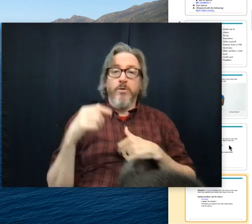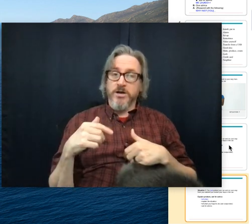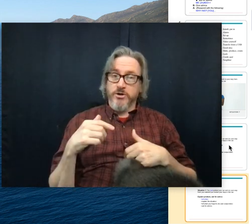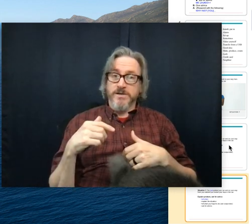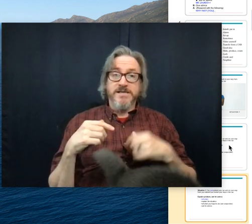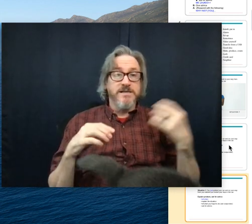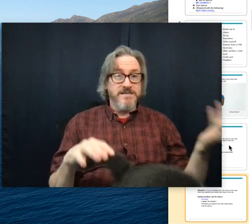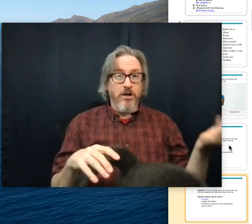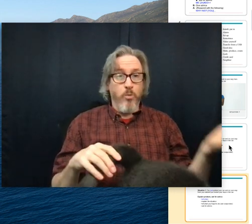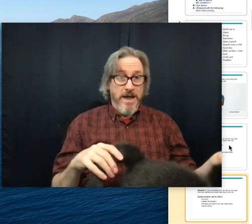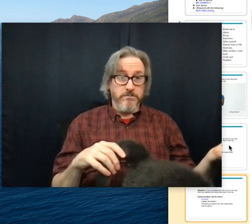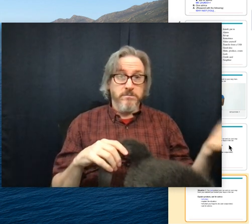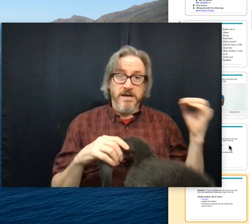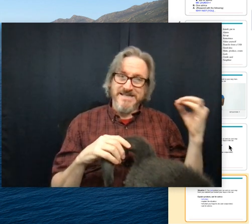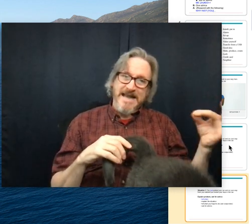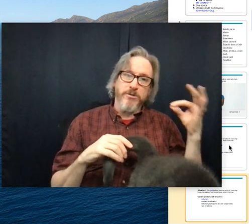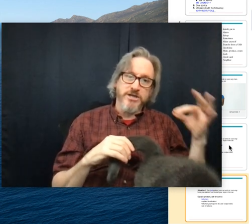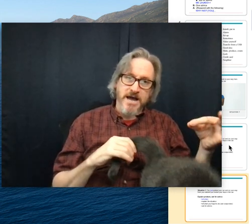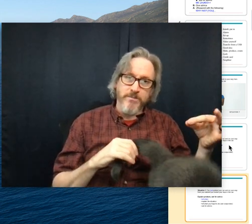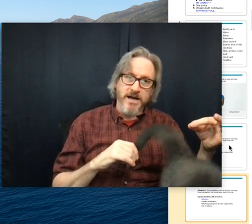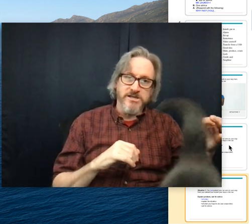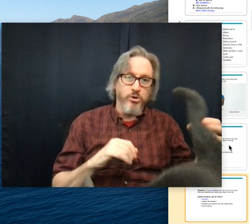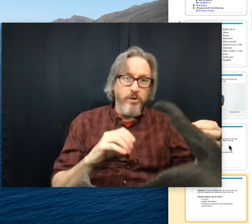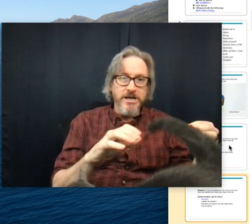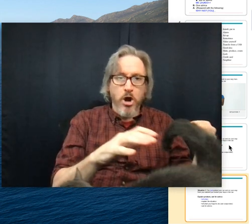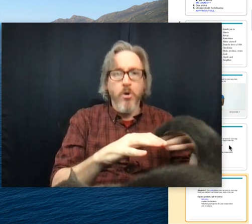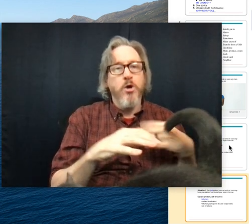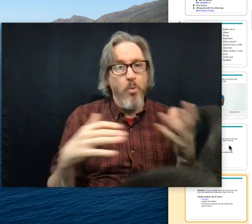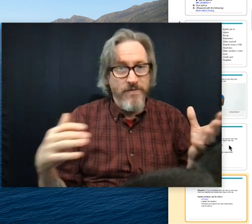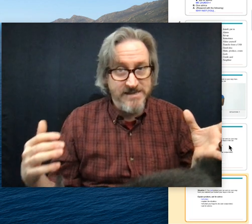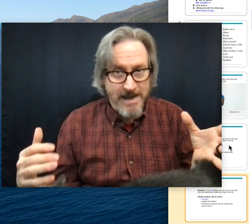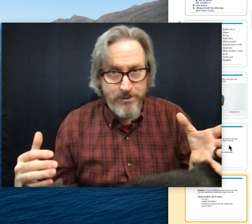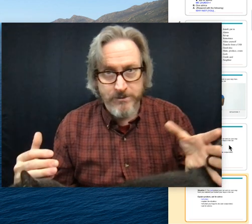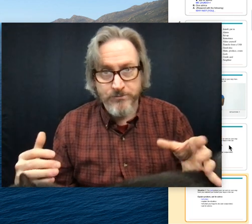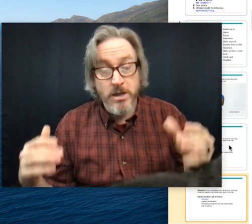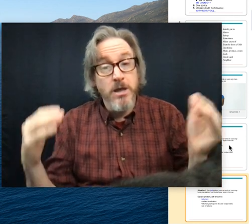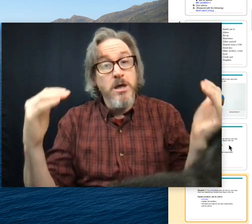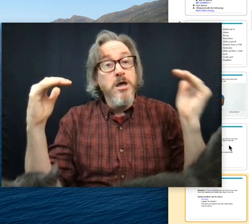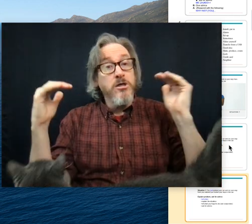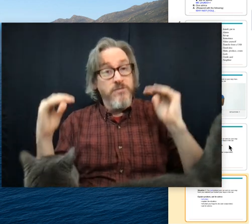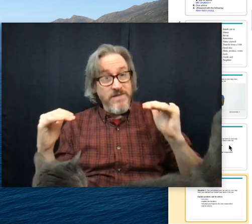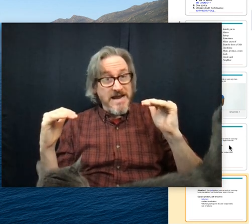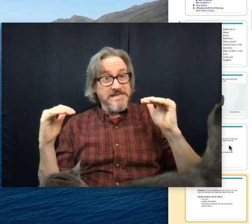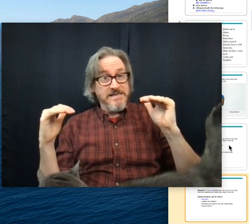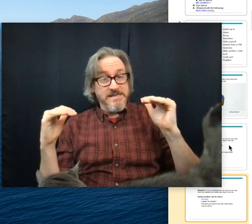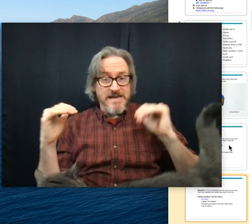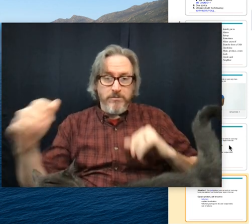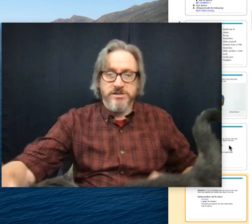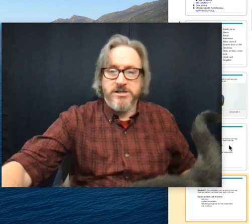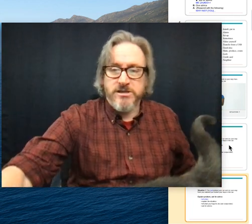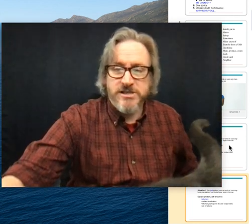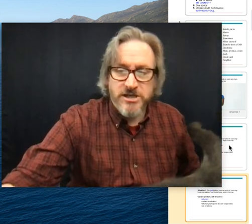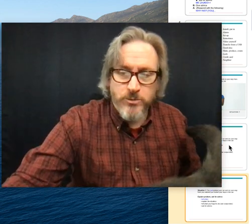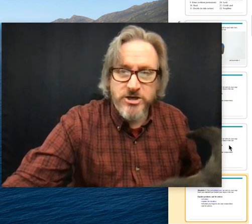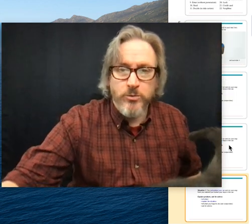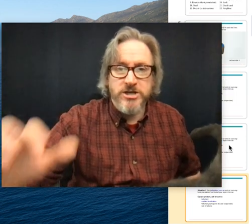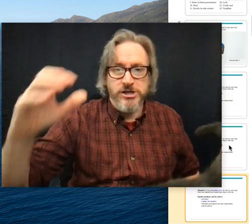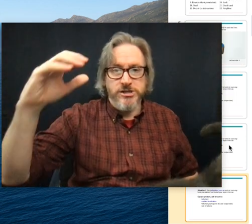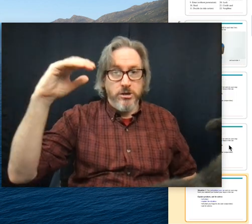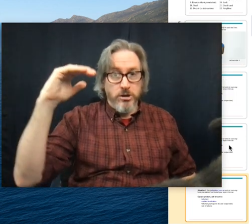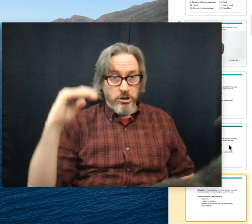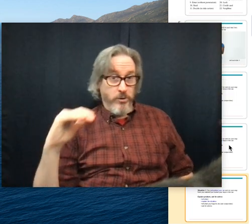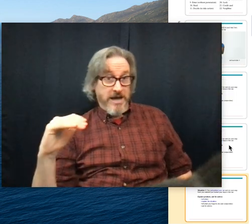first thing you want to do is tell when. Establish a timeline so we know when this happened. Then the next is establish the